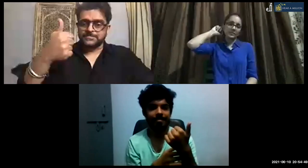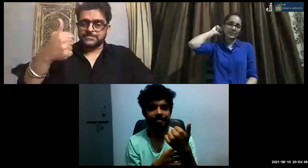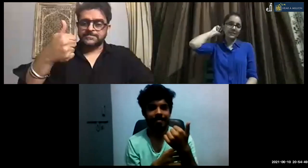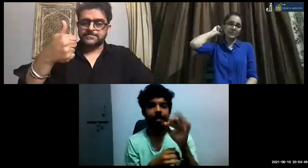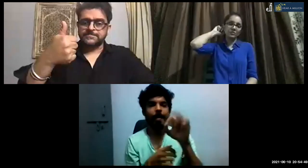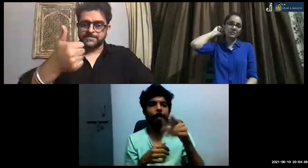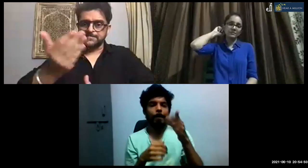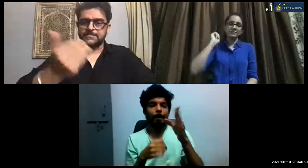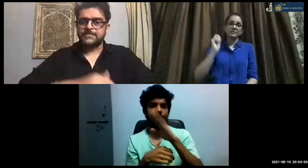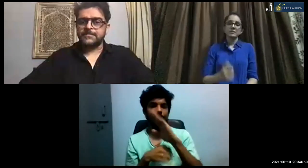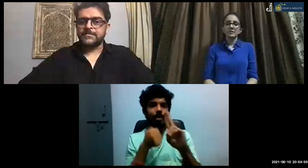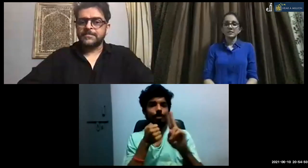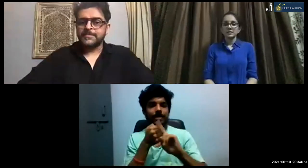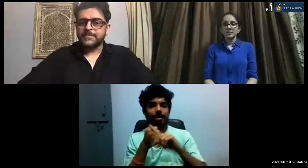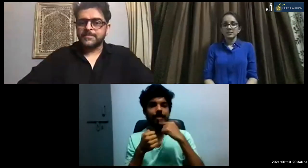Okay, thank you.